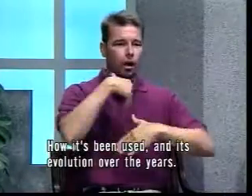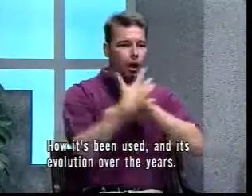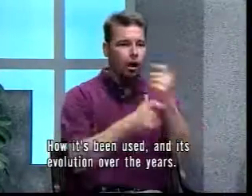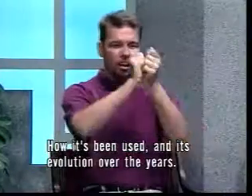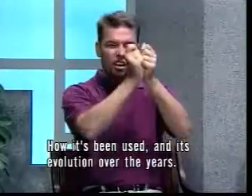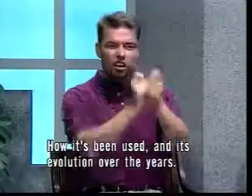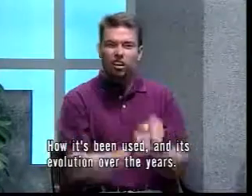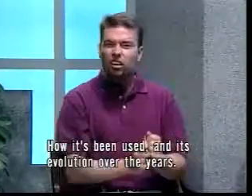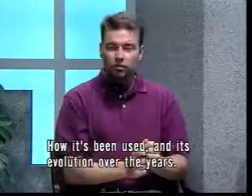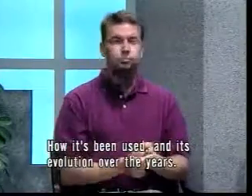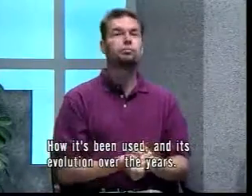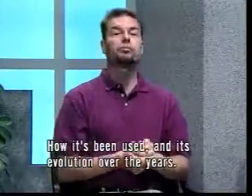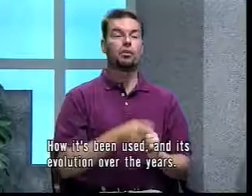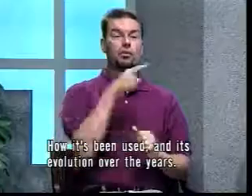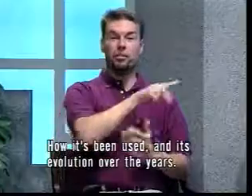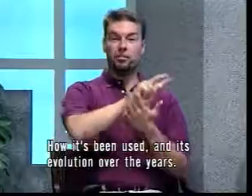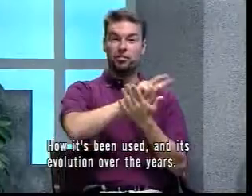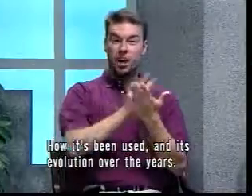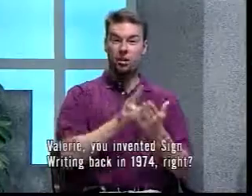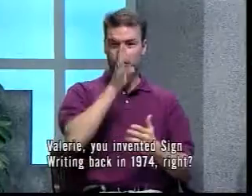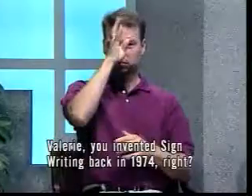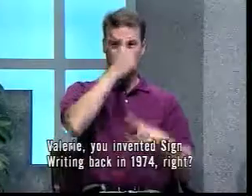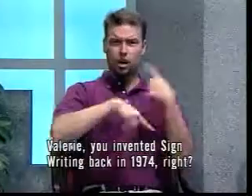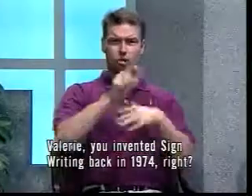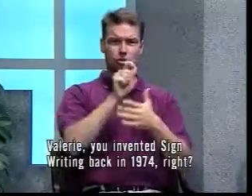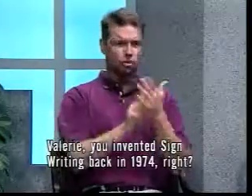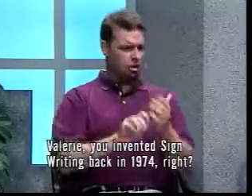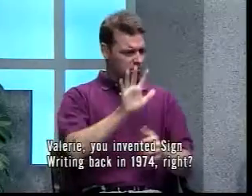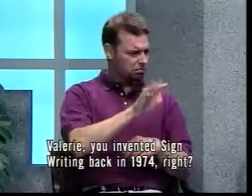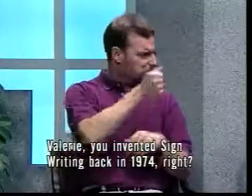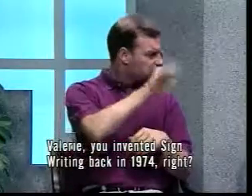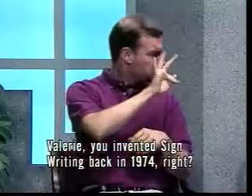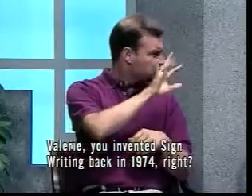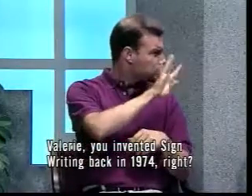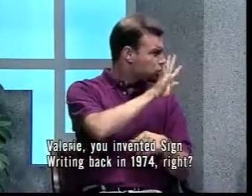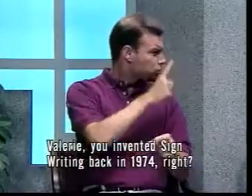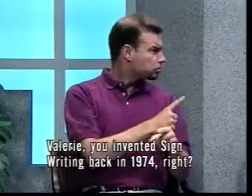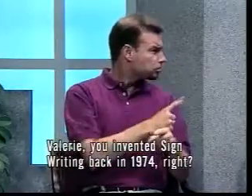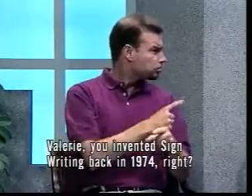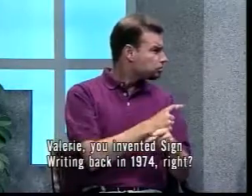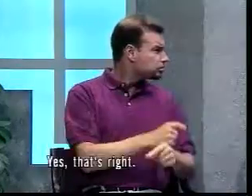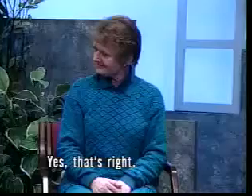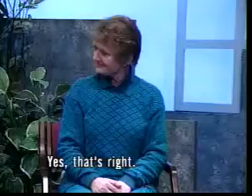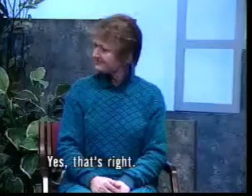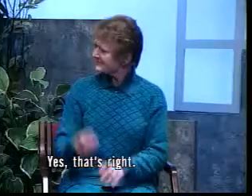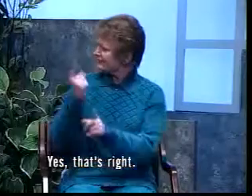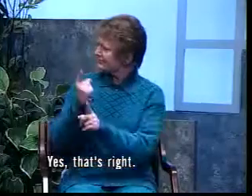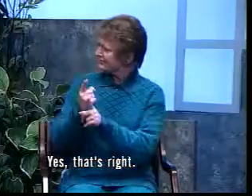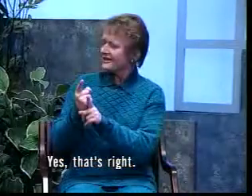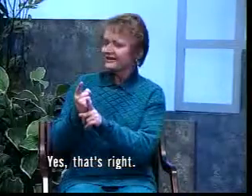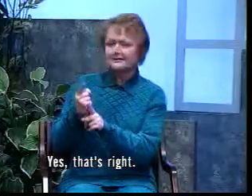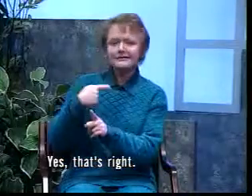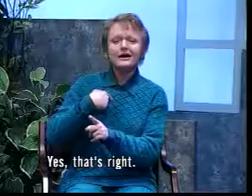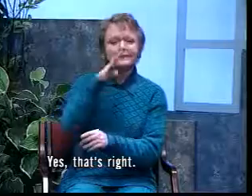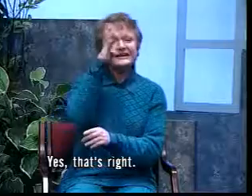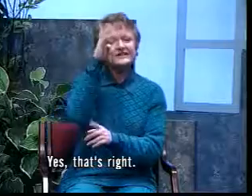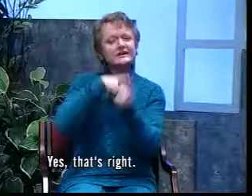and its evolution over the years. Now, Valerie, you invented sign writing back in 1974, right? Yes, that's right.